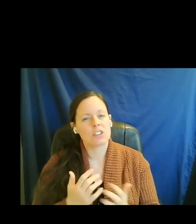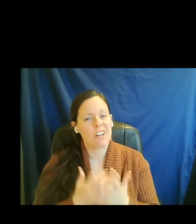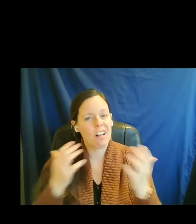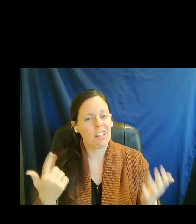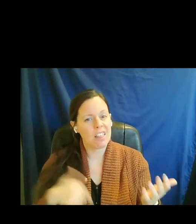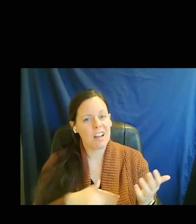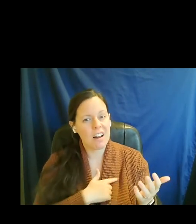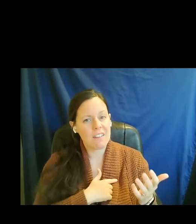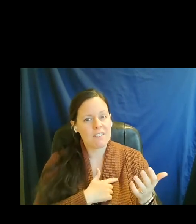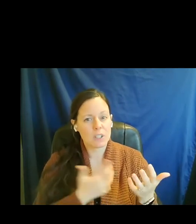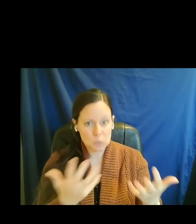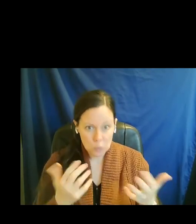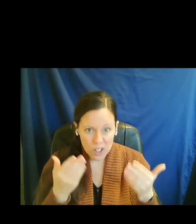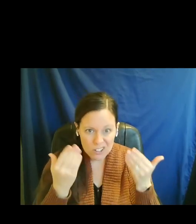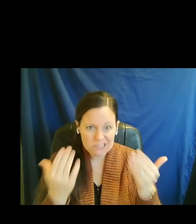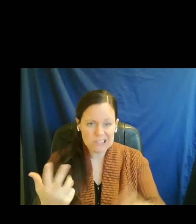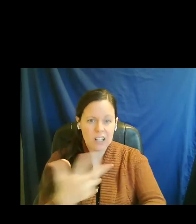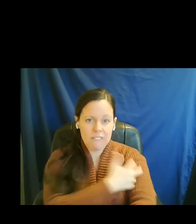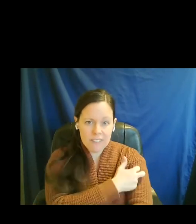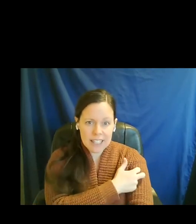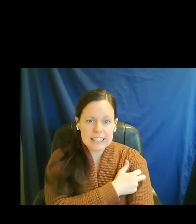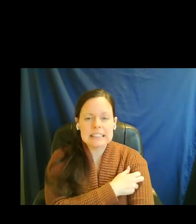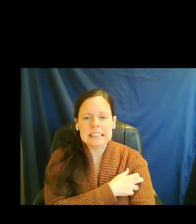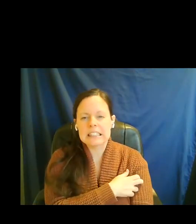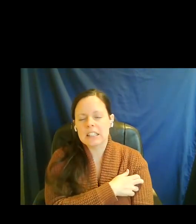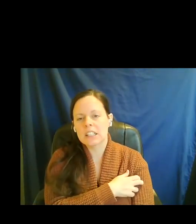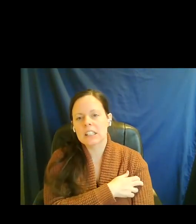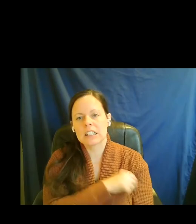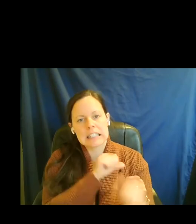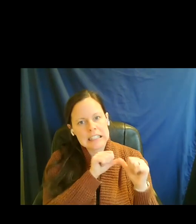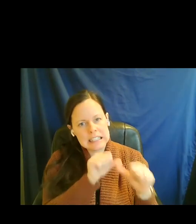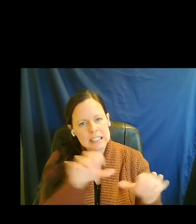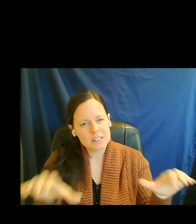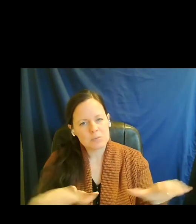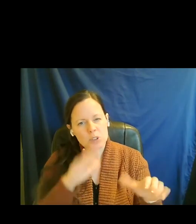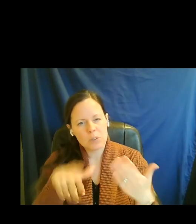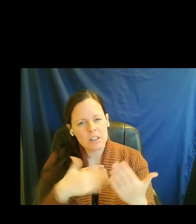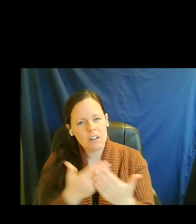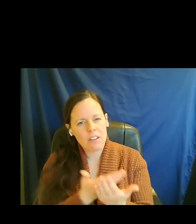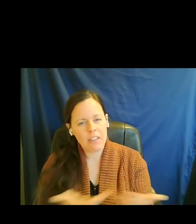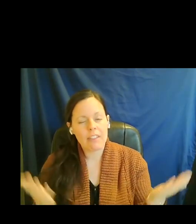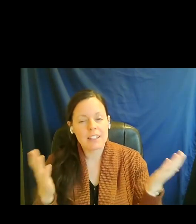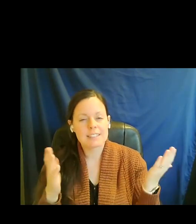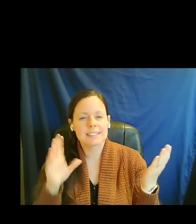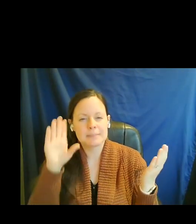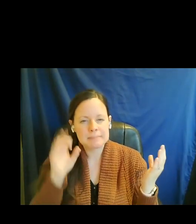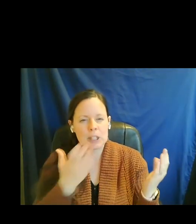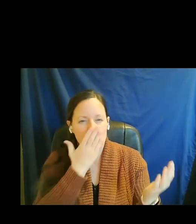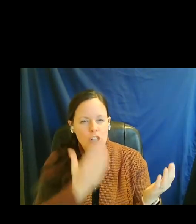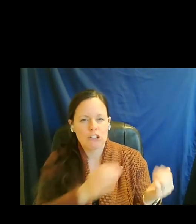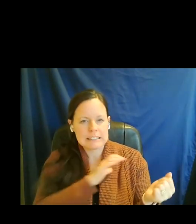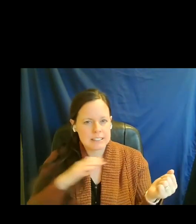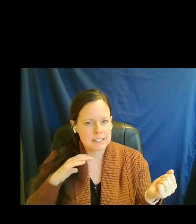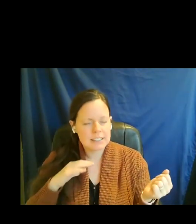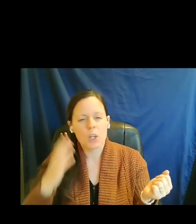take the vaccine, maintain all the things that we need to keep doing, and be a good citizen, and know